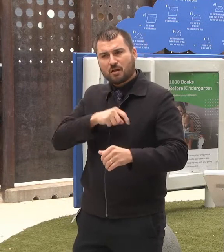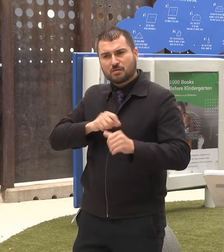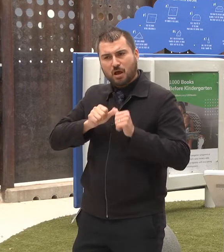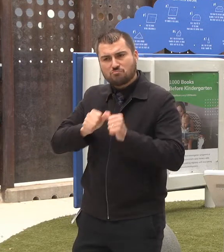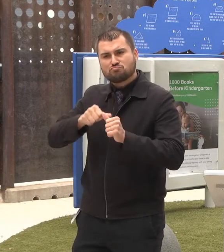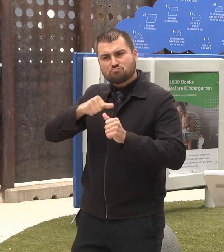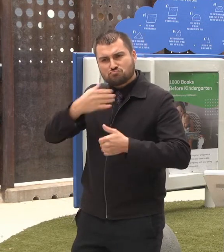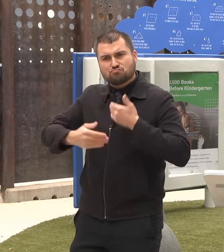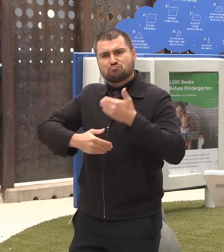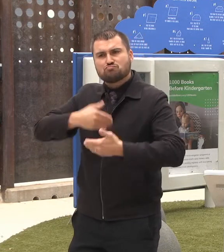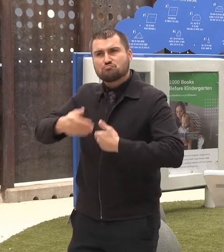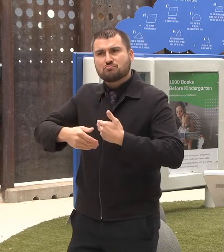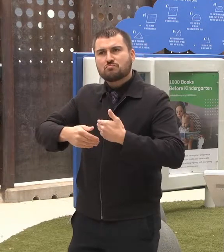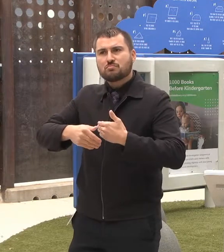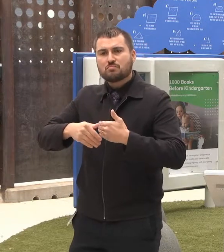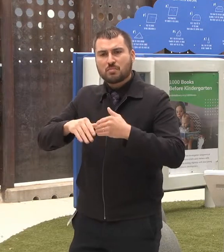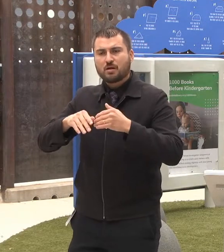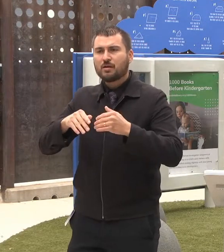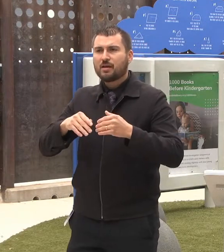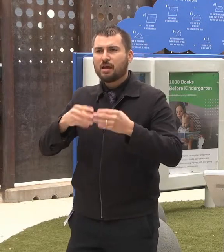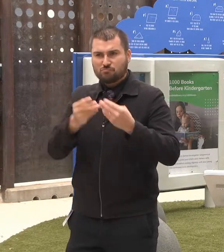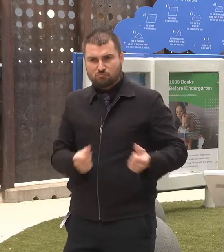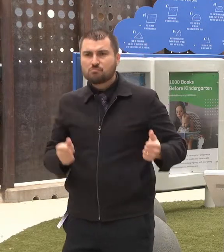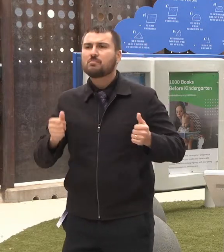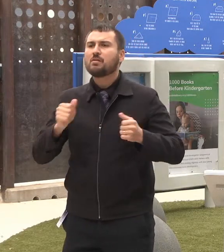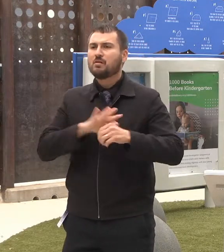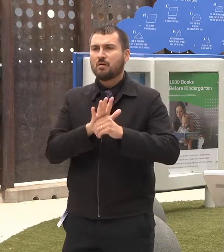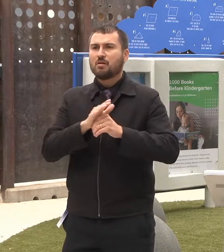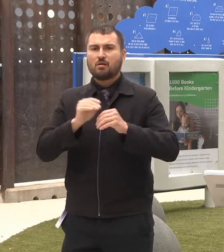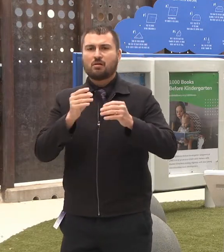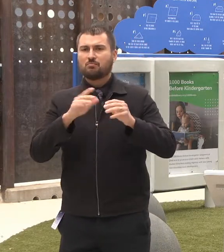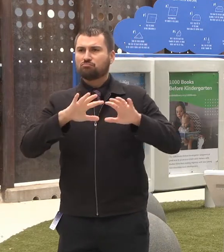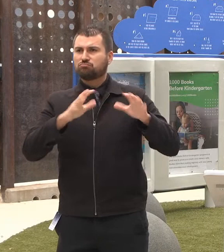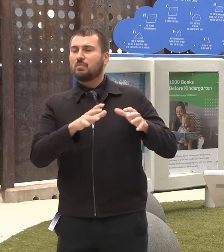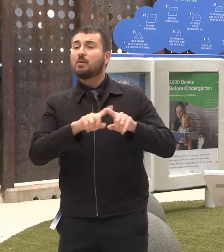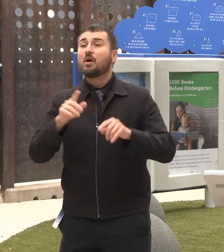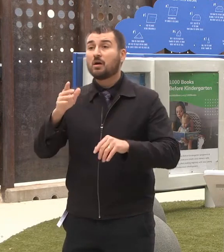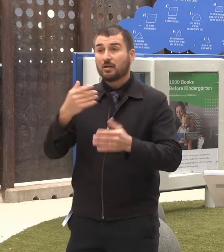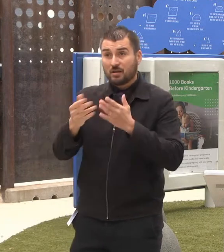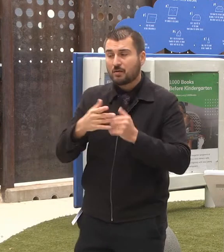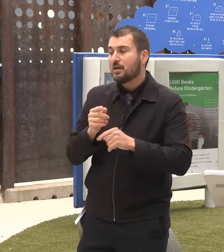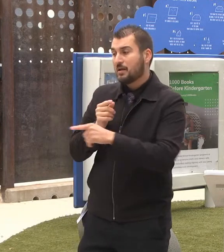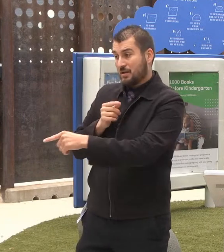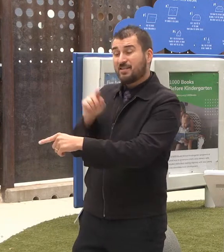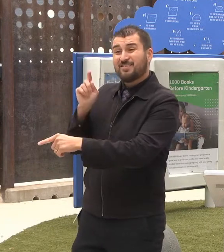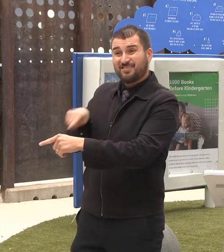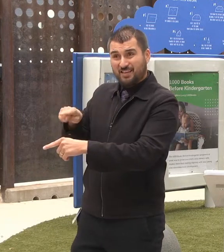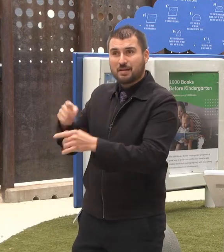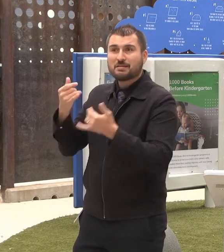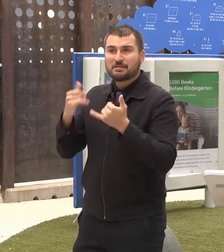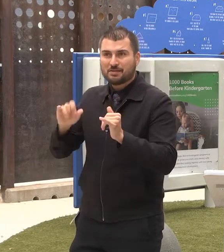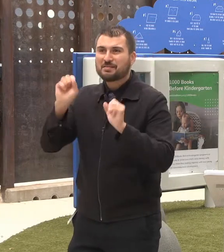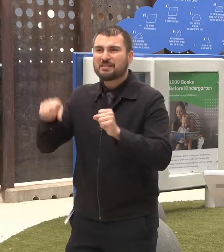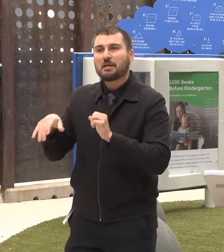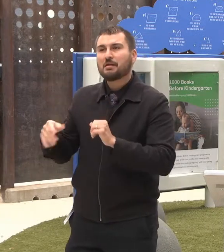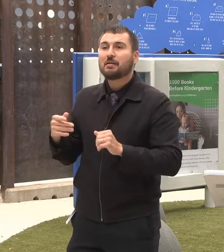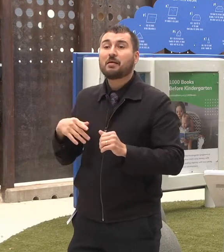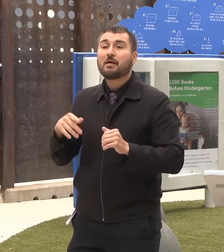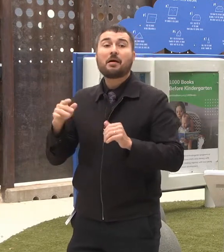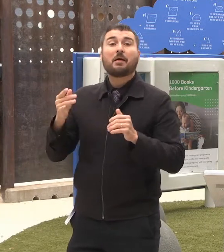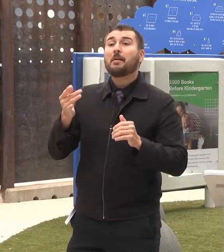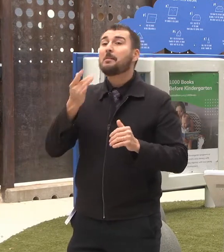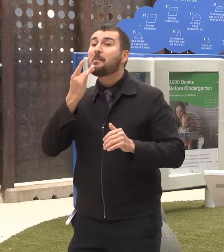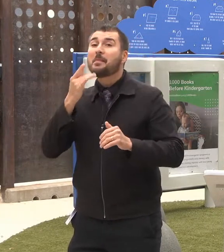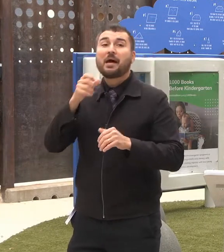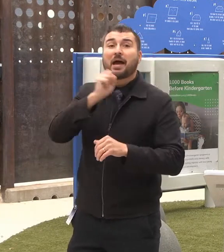pandemic. But yeah, they will likely have their pick of ice cream over at Sonic, or whatever it takes